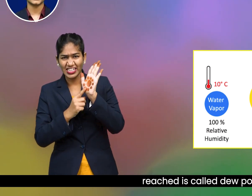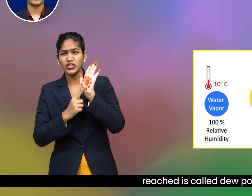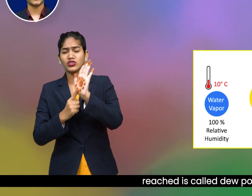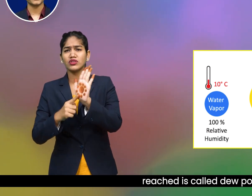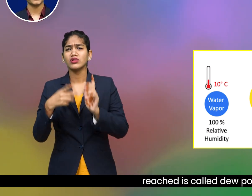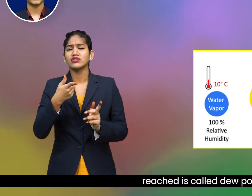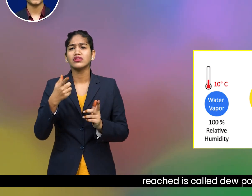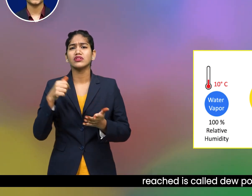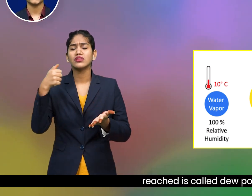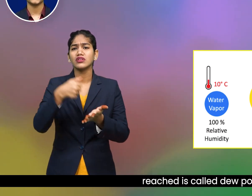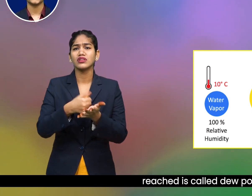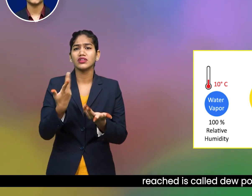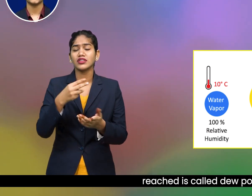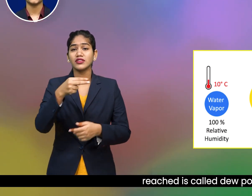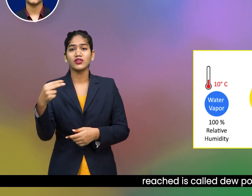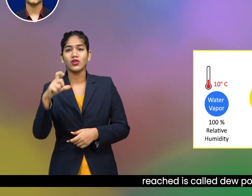point.